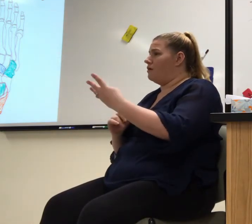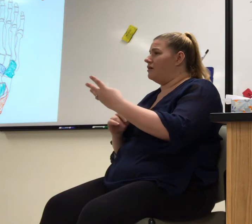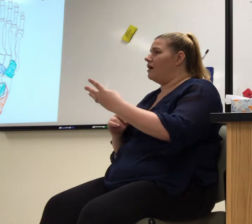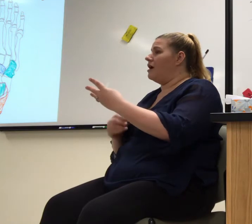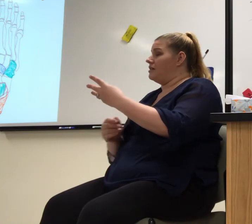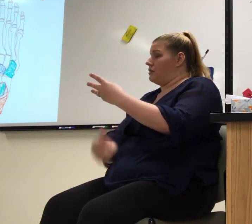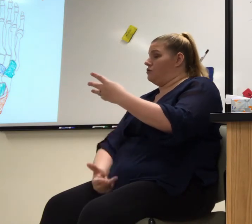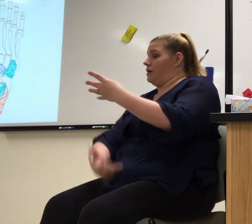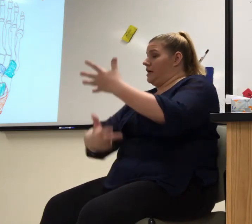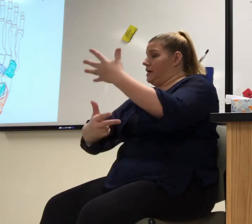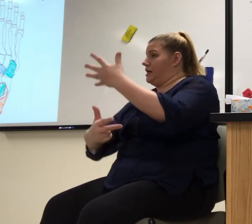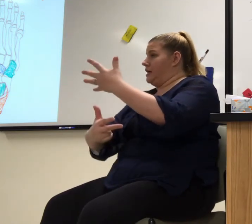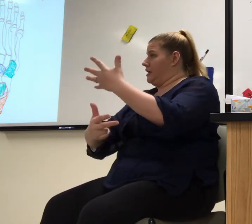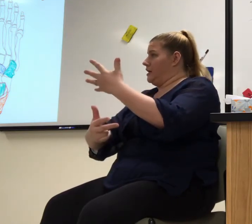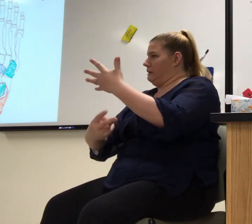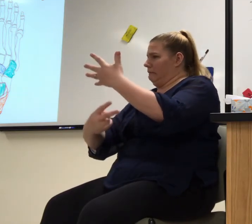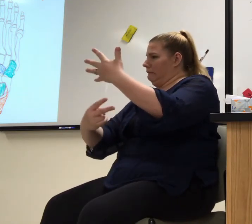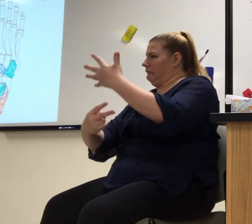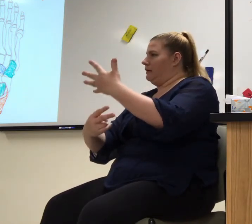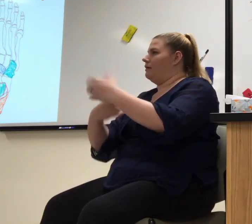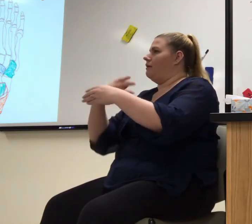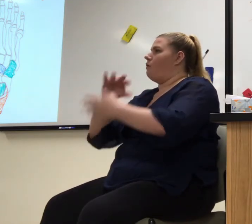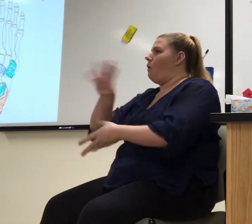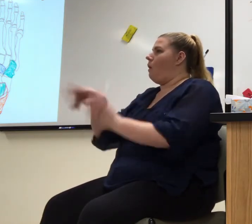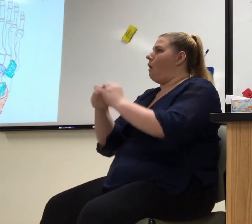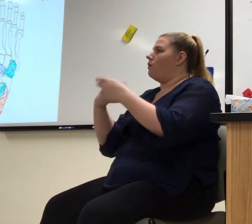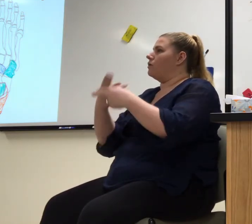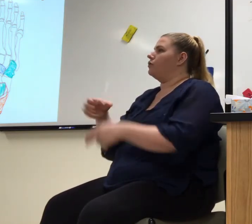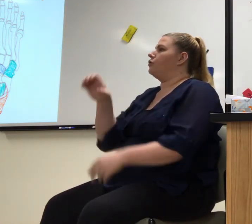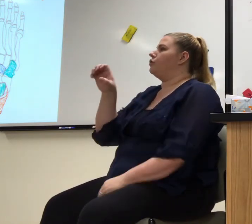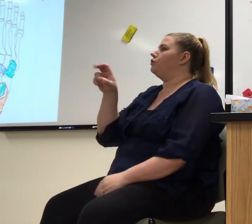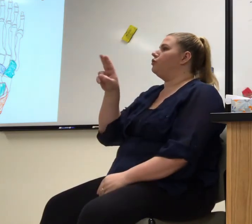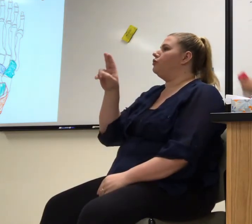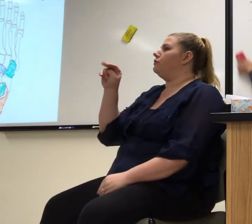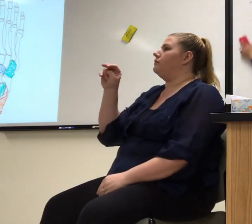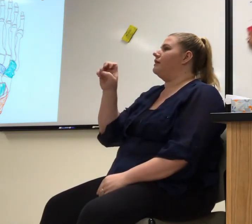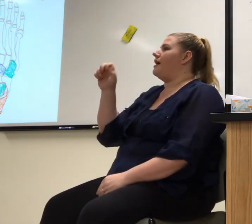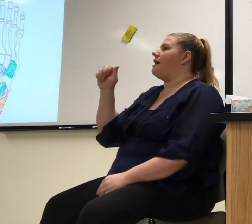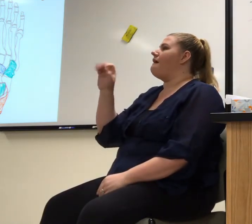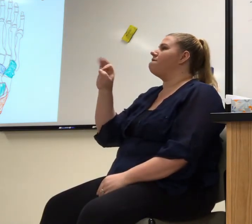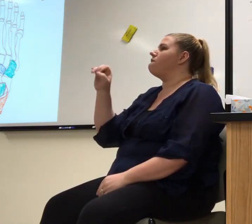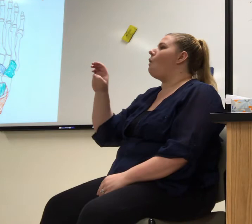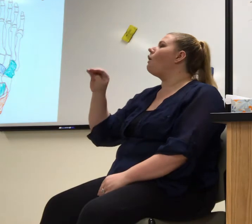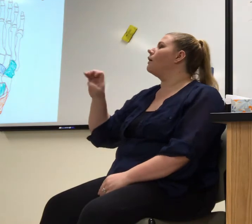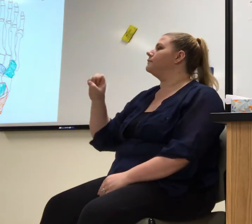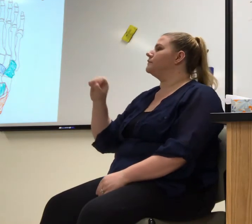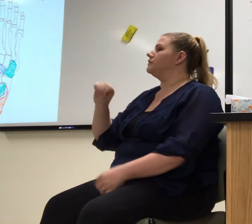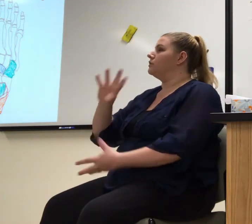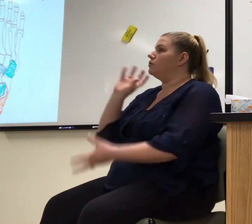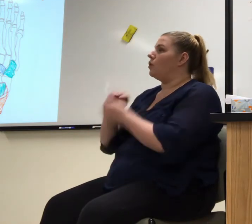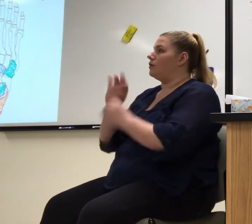called cuneiforms to round out the 7.